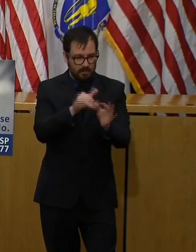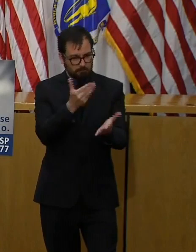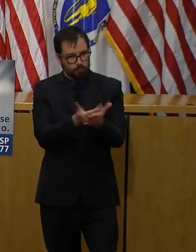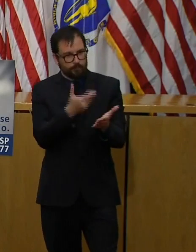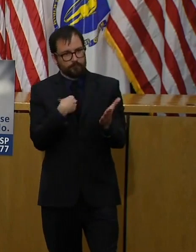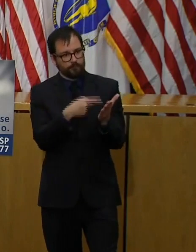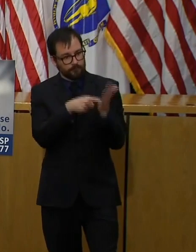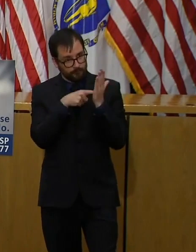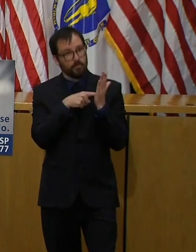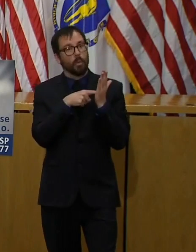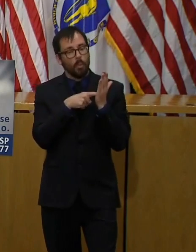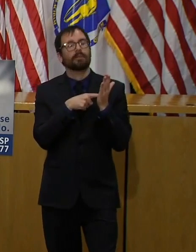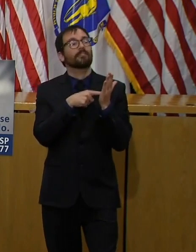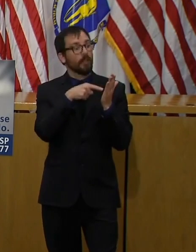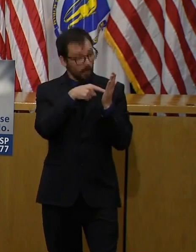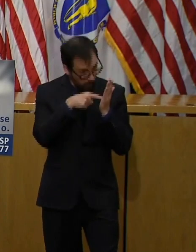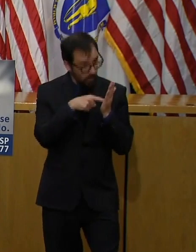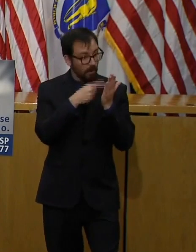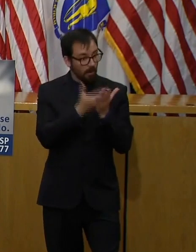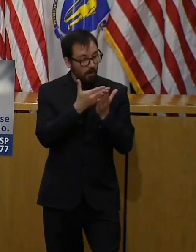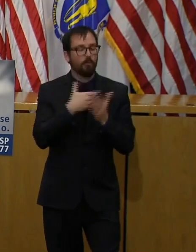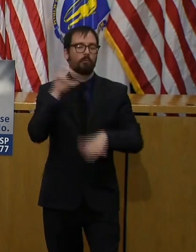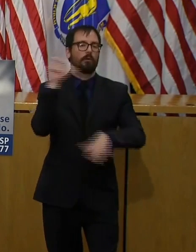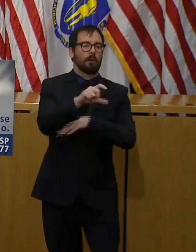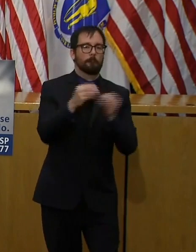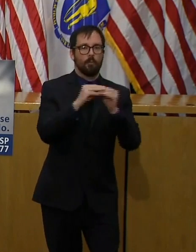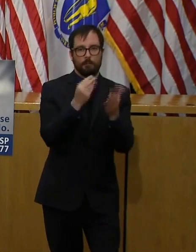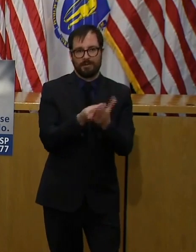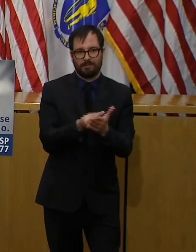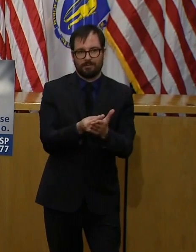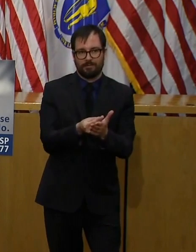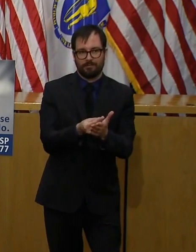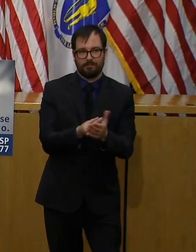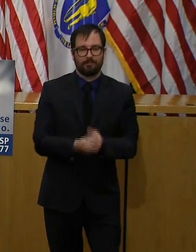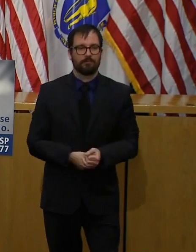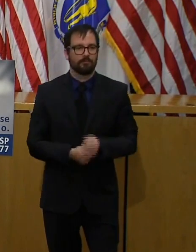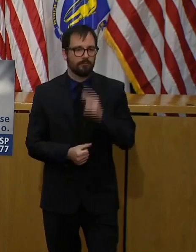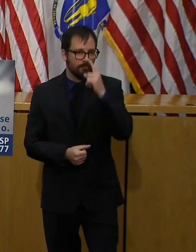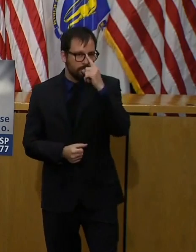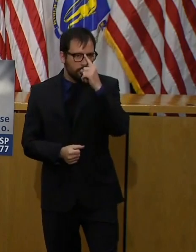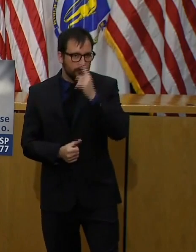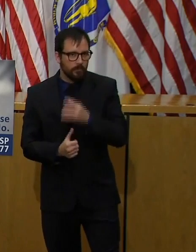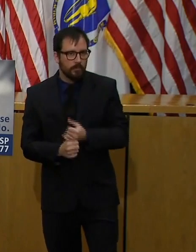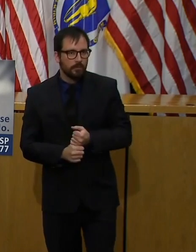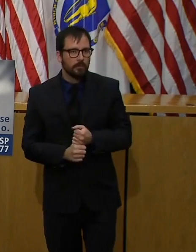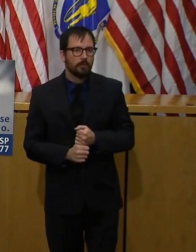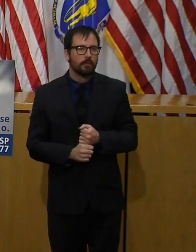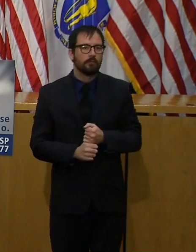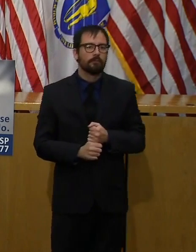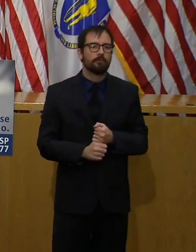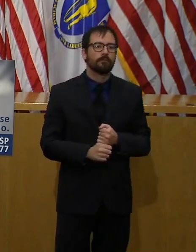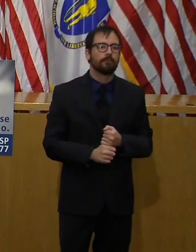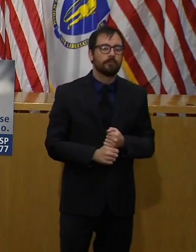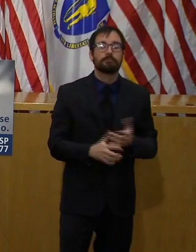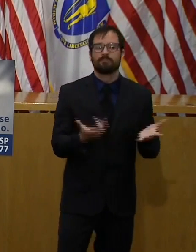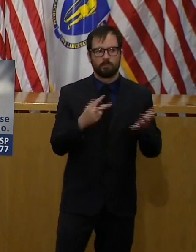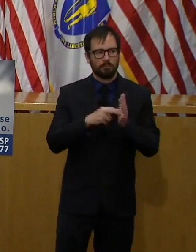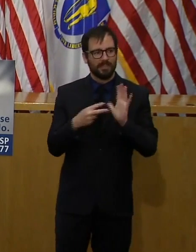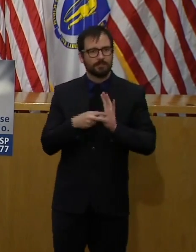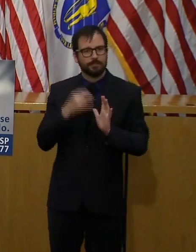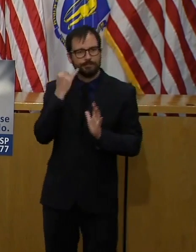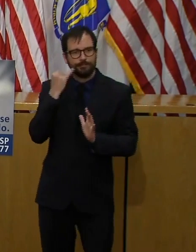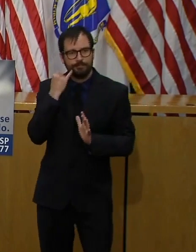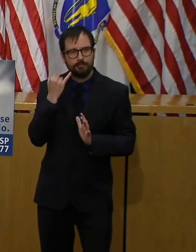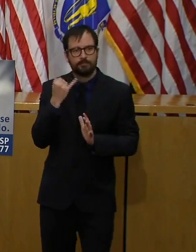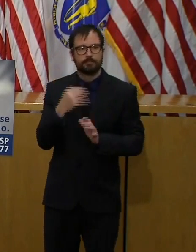are staffed, they're essentially staffed by shift, and depending on who's called in sick or who's reported to work, people